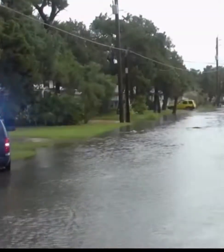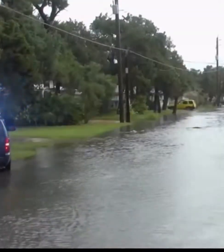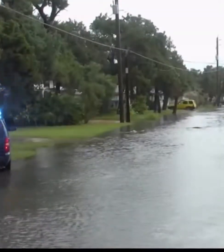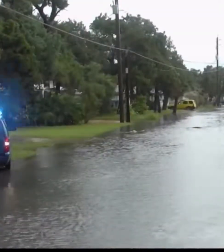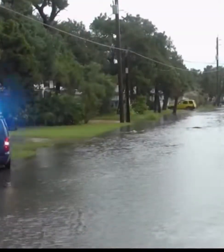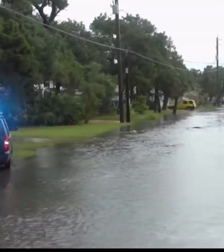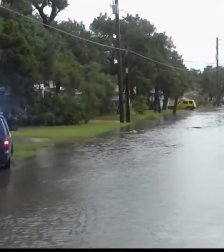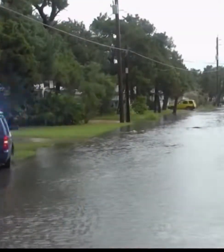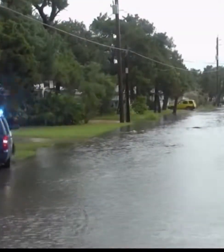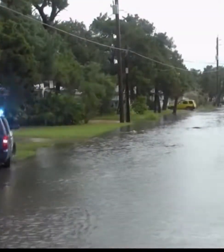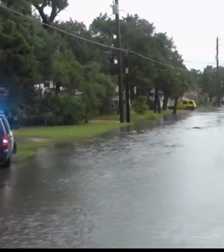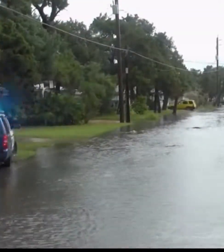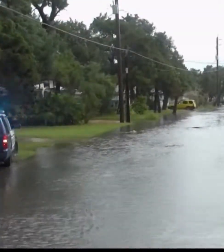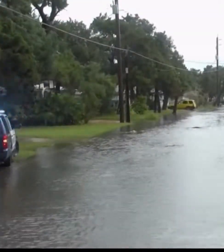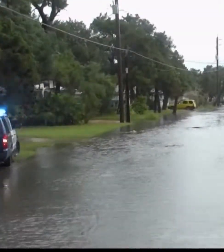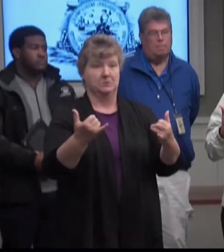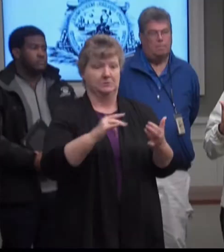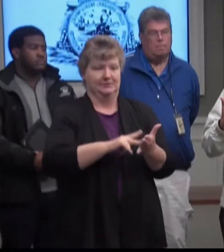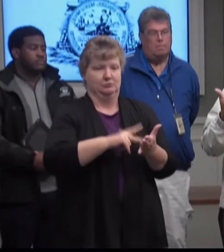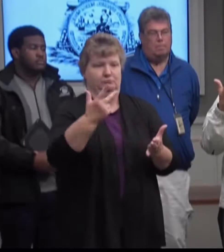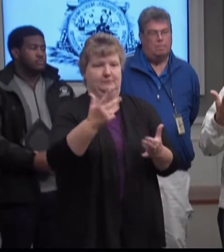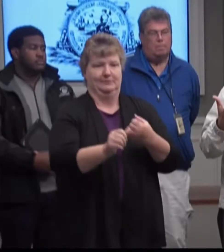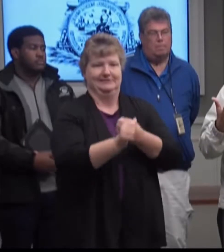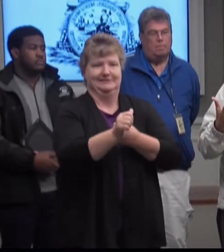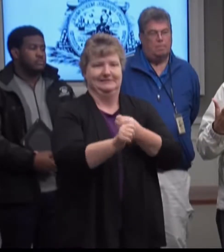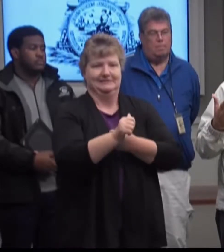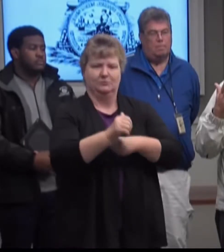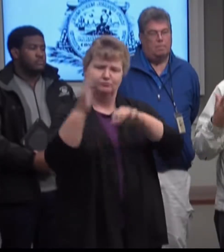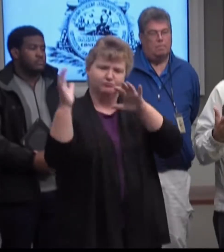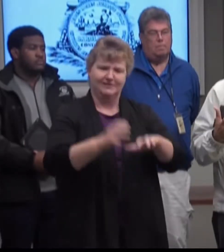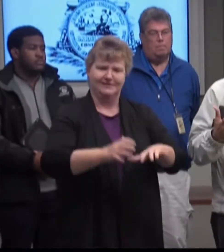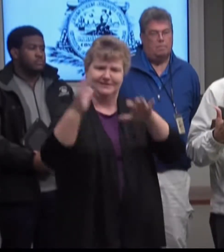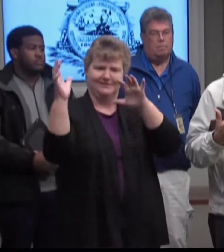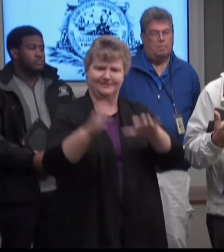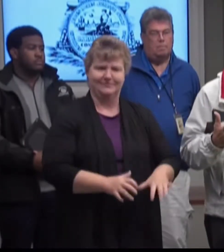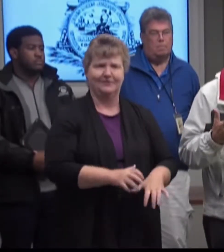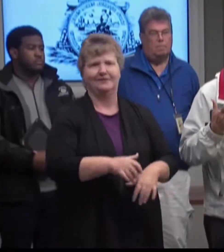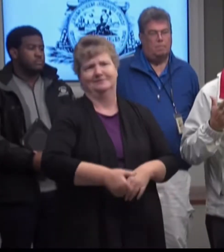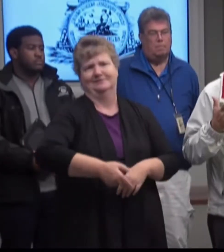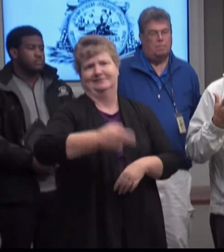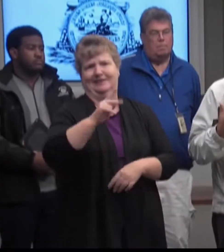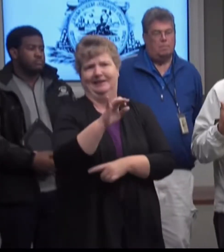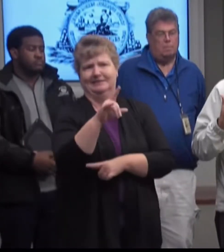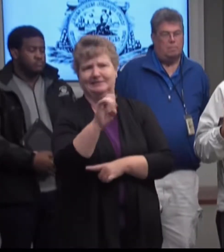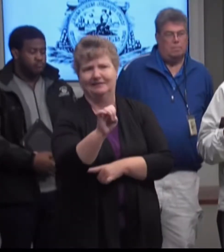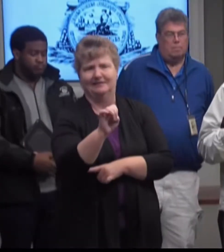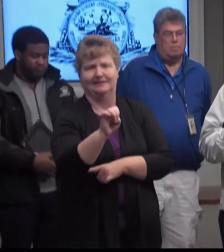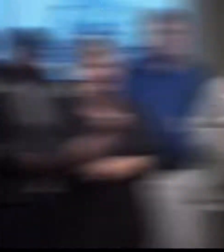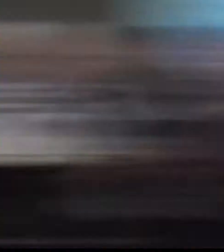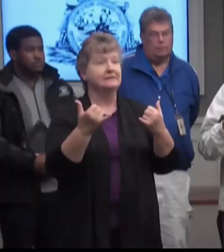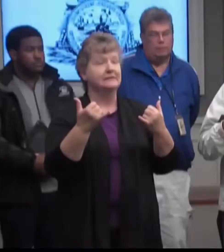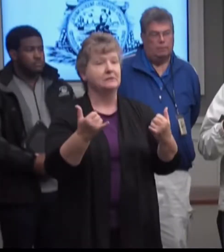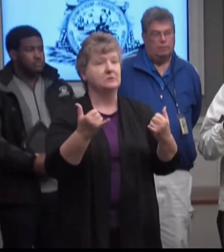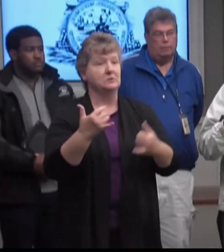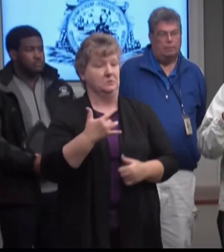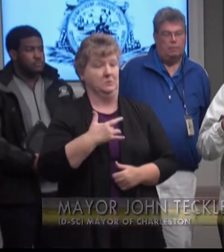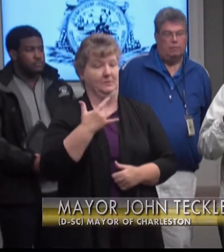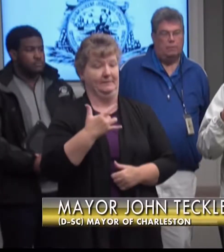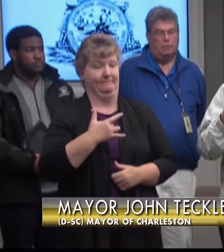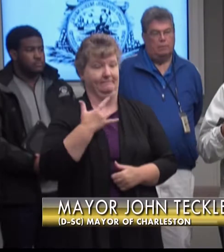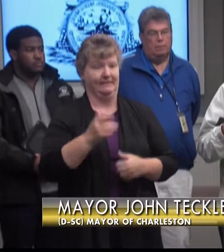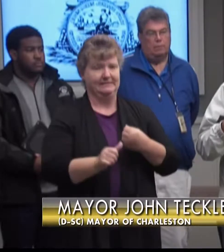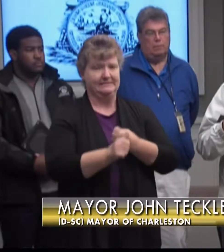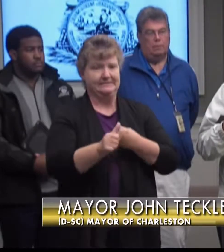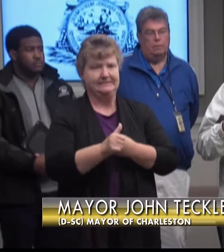cause serious damage. Triple threat of heavy rain, high tides, and storm surge. There's a threat